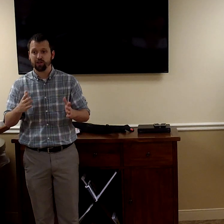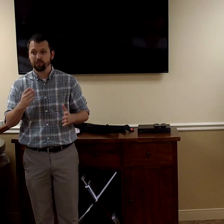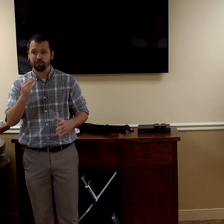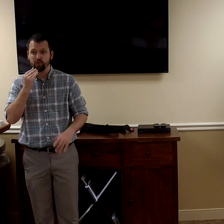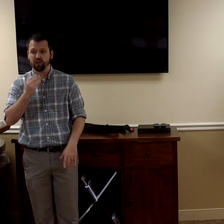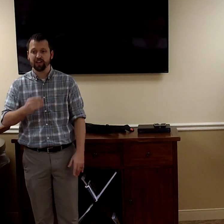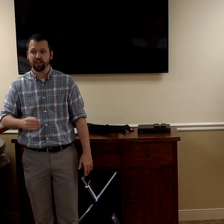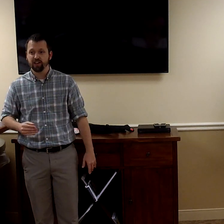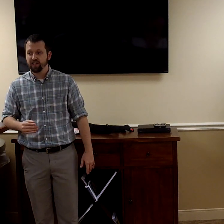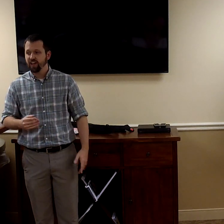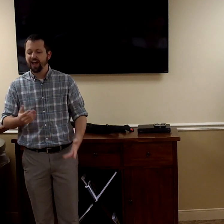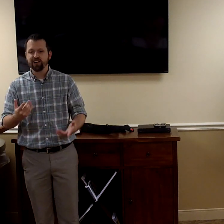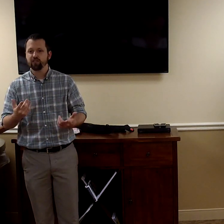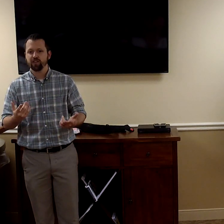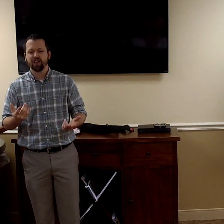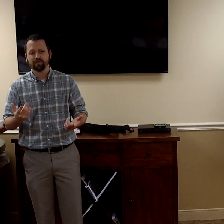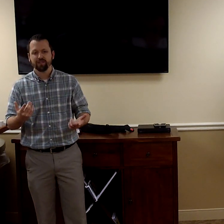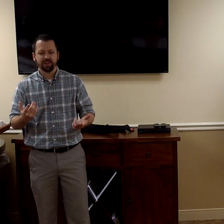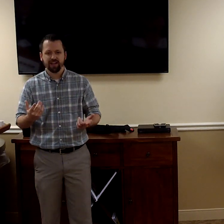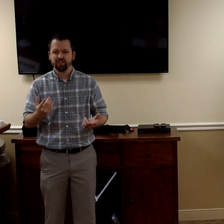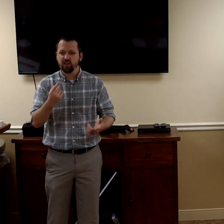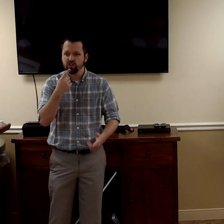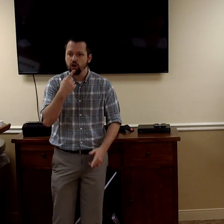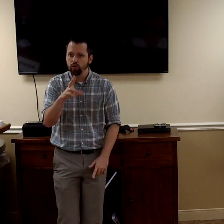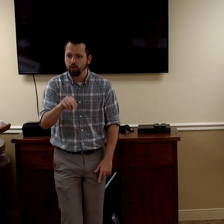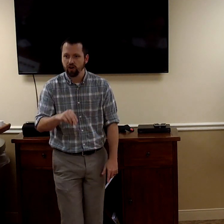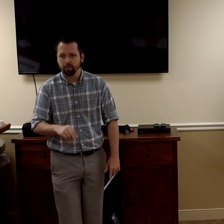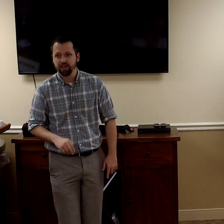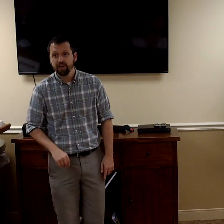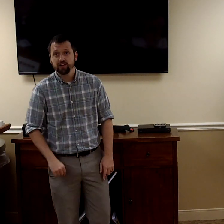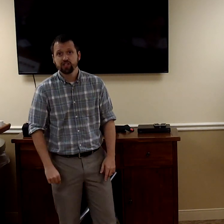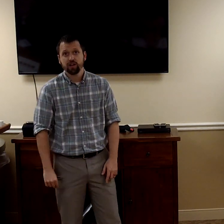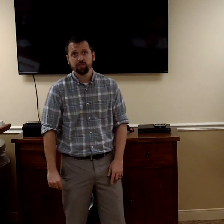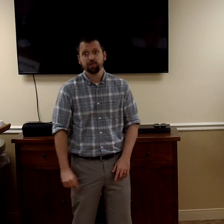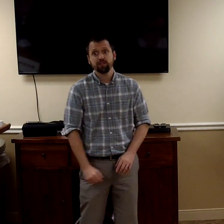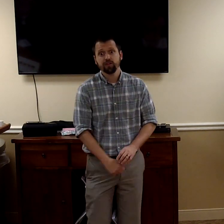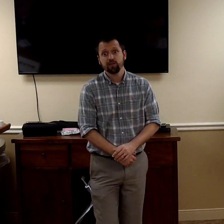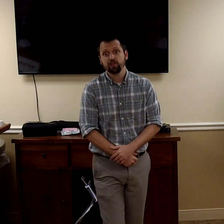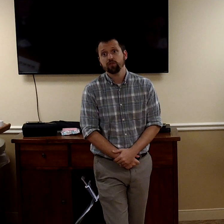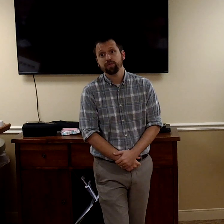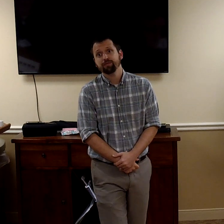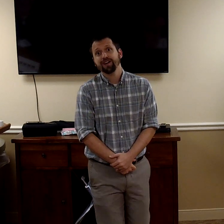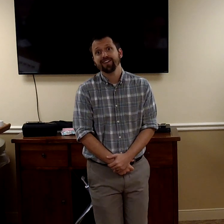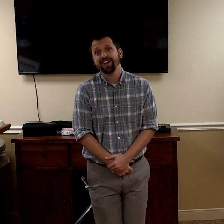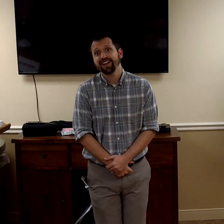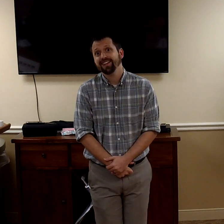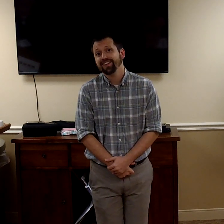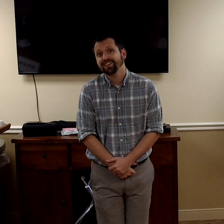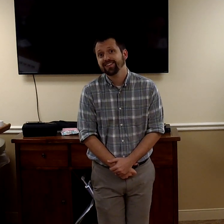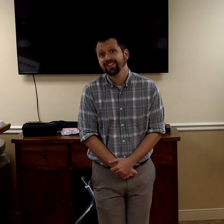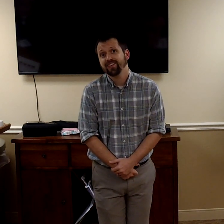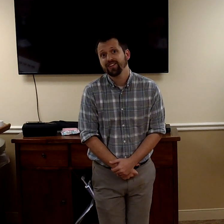to food. Like, and how do you say no to her? I mean, she comes up to you with those big brown eyes, and she's all,